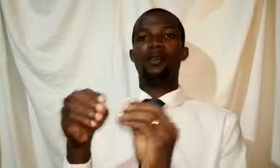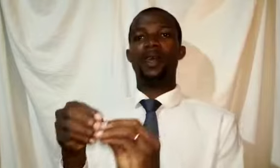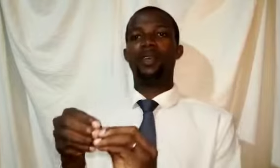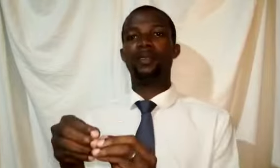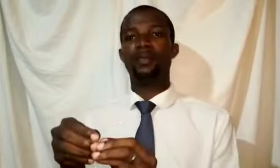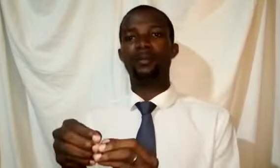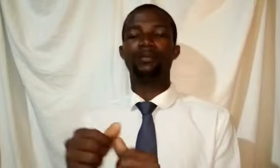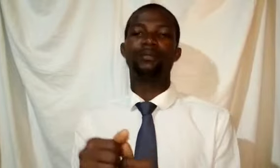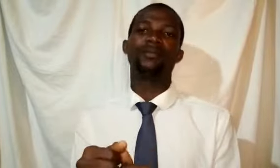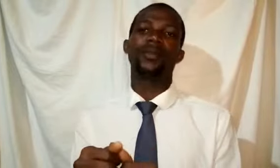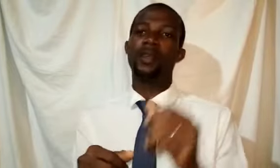B